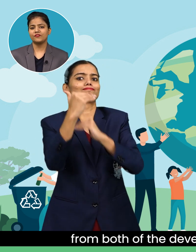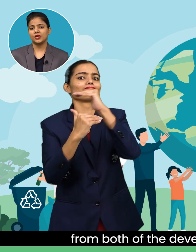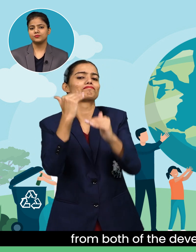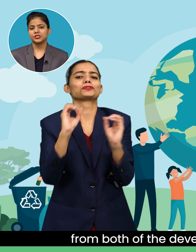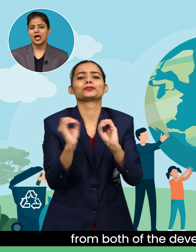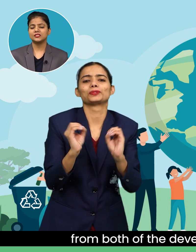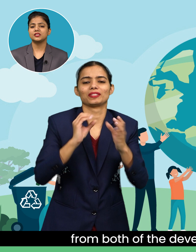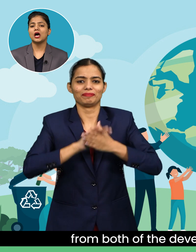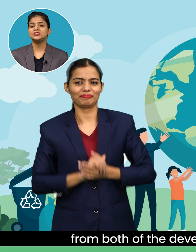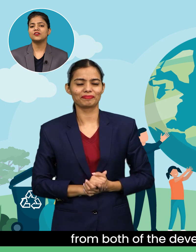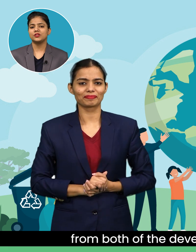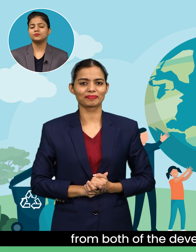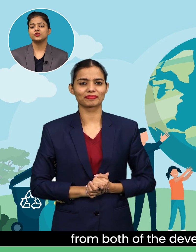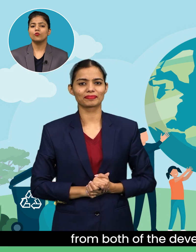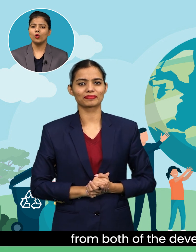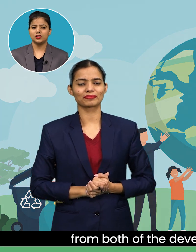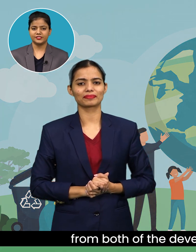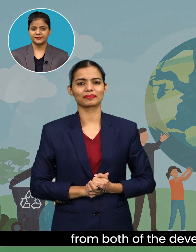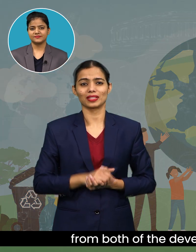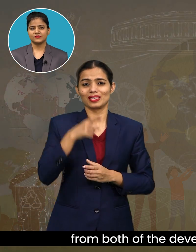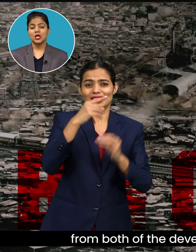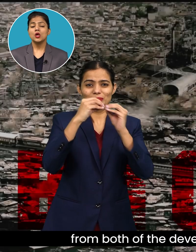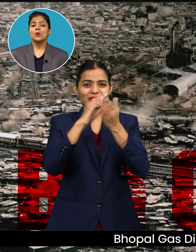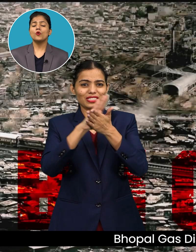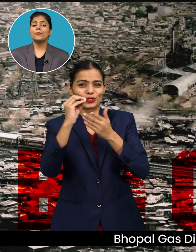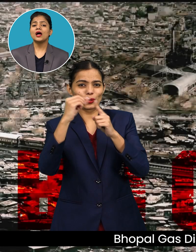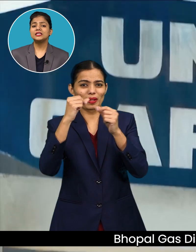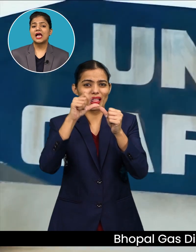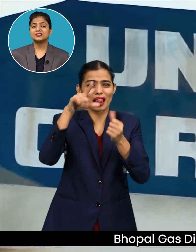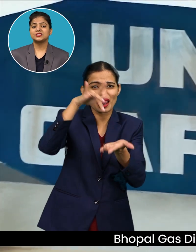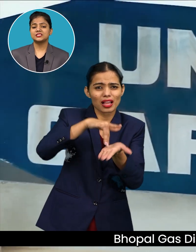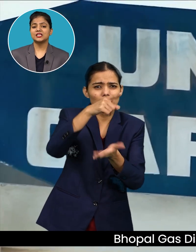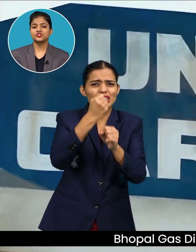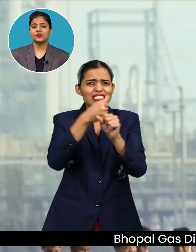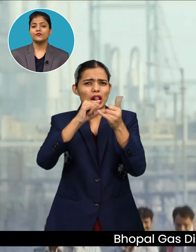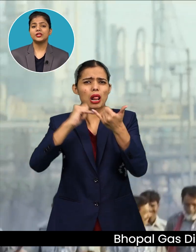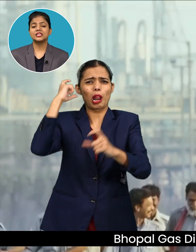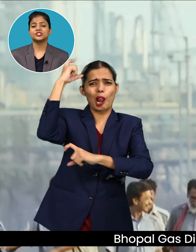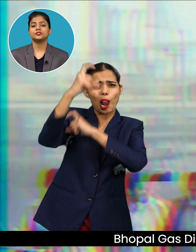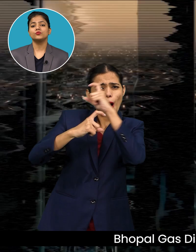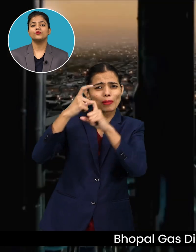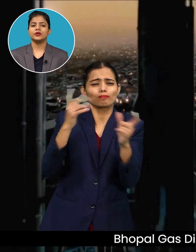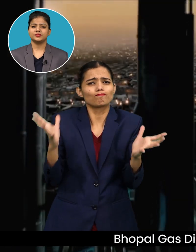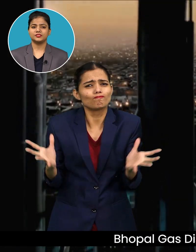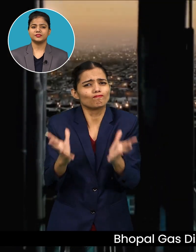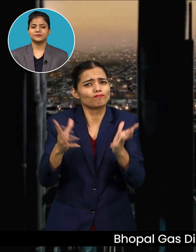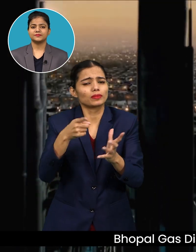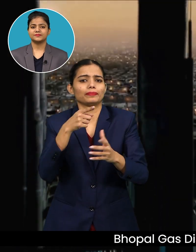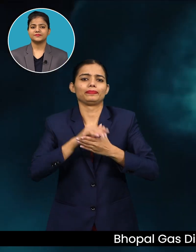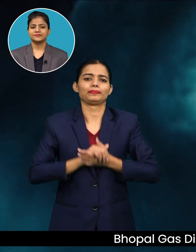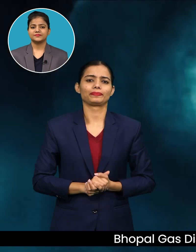the developed and the undeveloped world. Bhopal gas disaster related